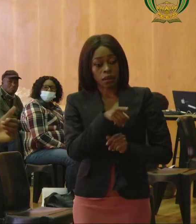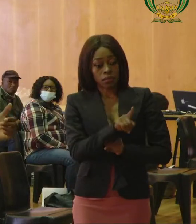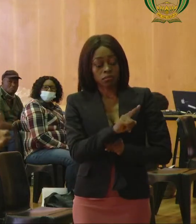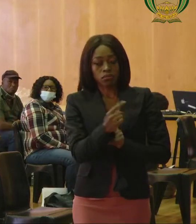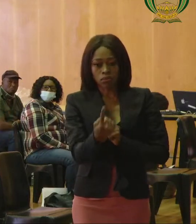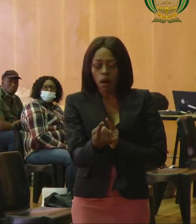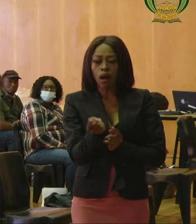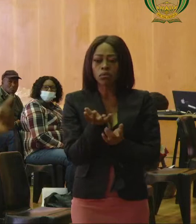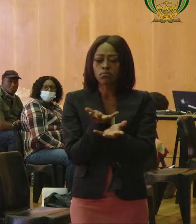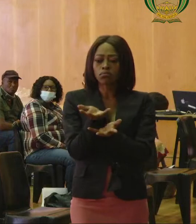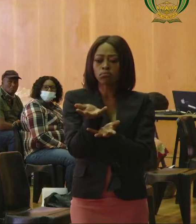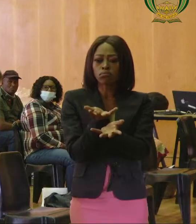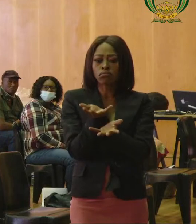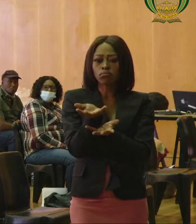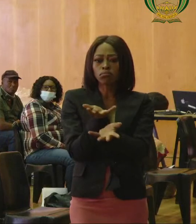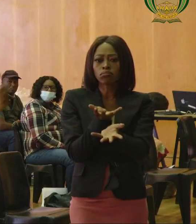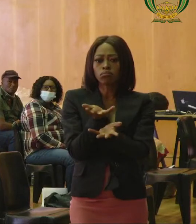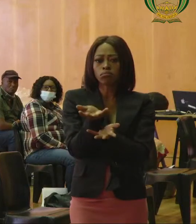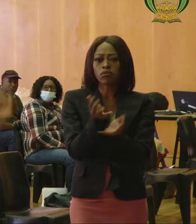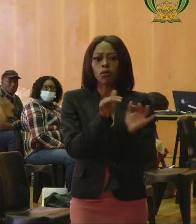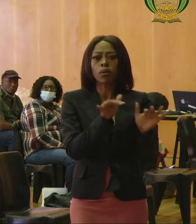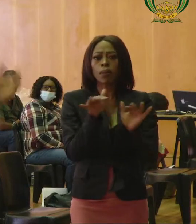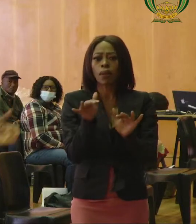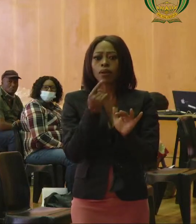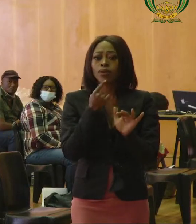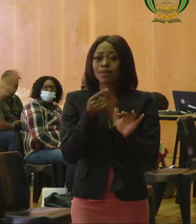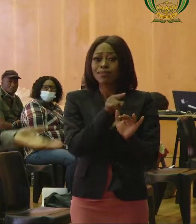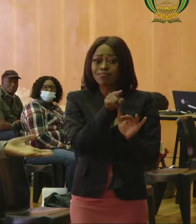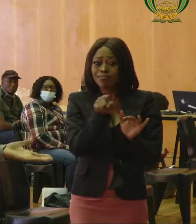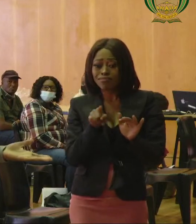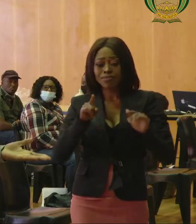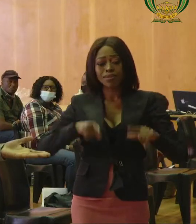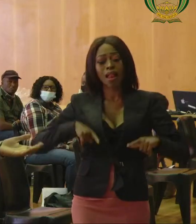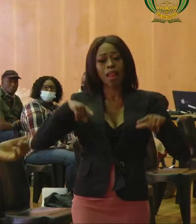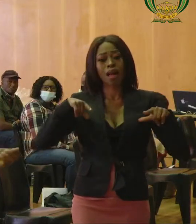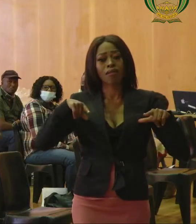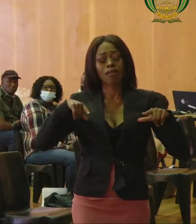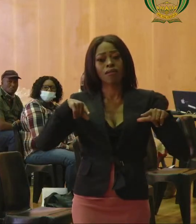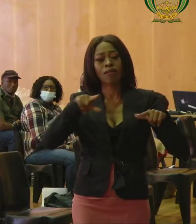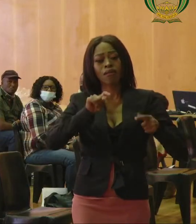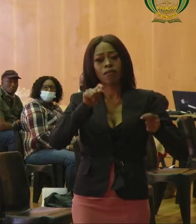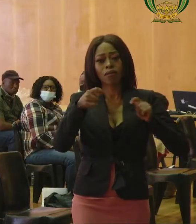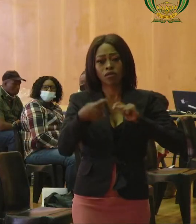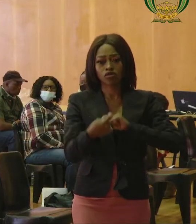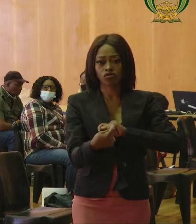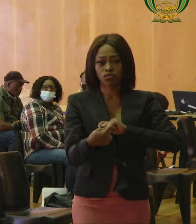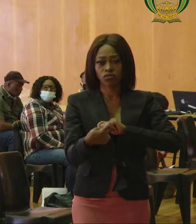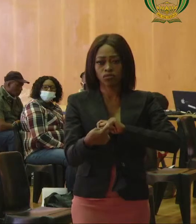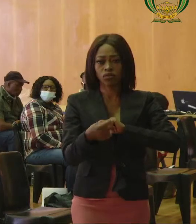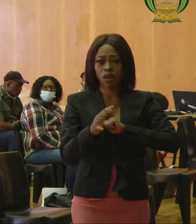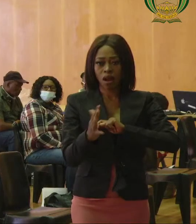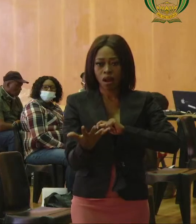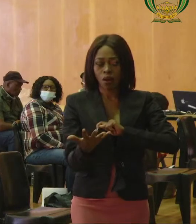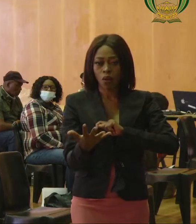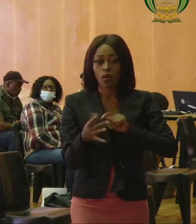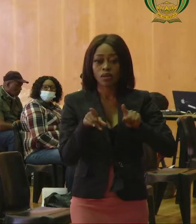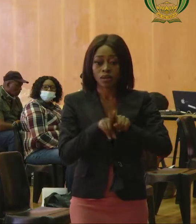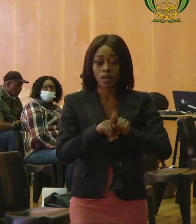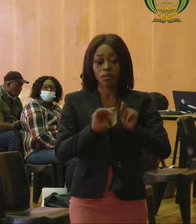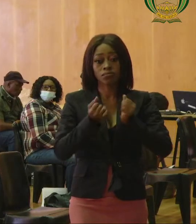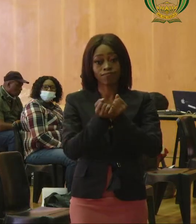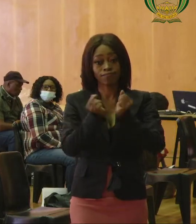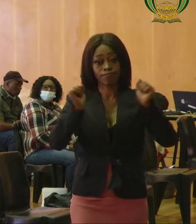people, that how are you going to change the lives of our people with this bill? And then how are you going to strengthen democracy? And